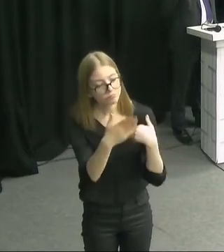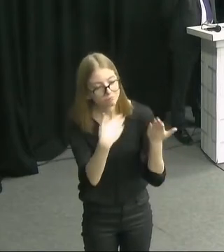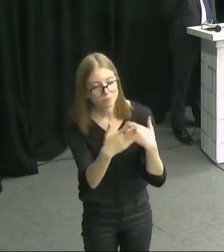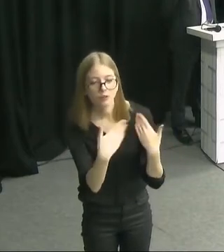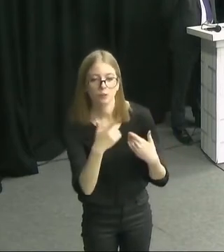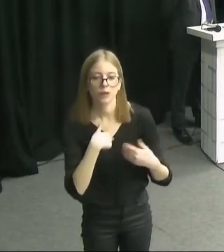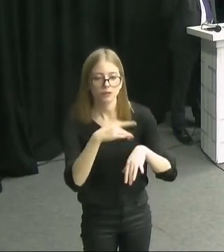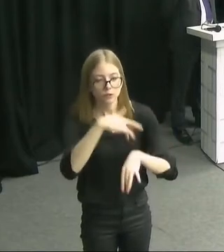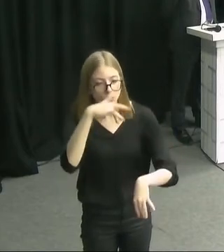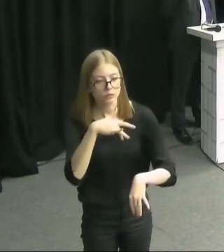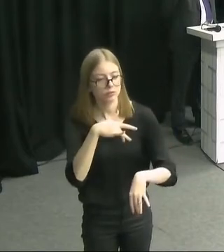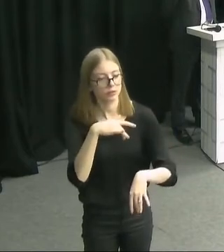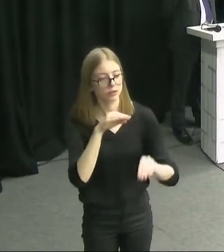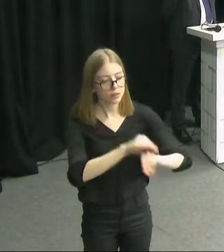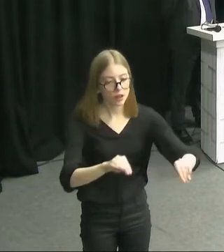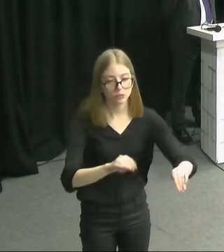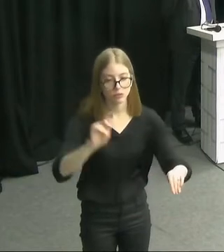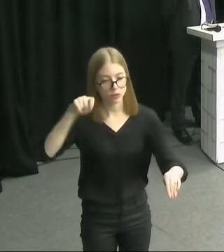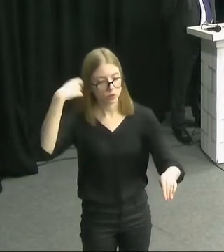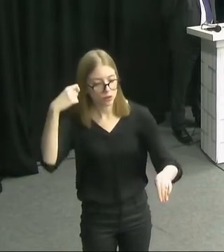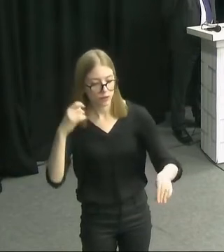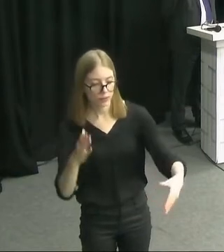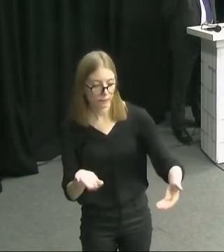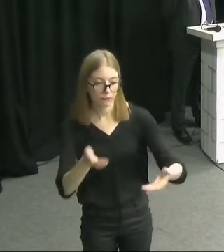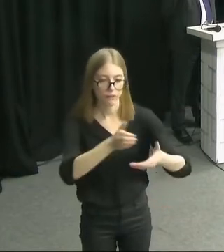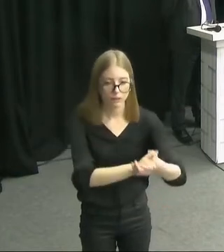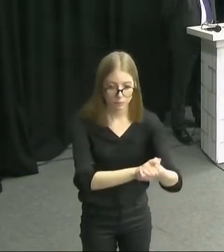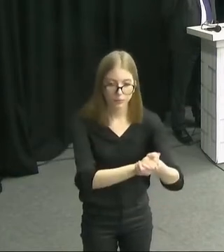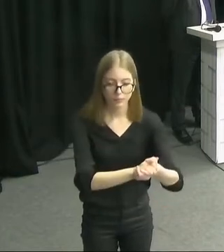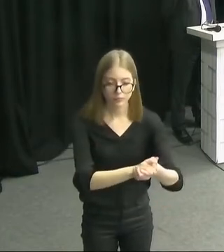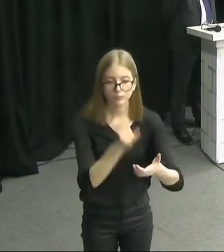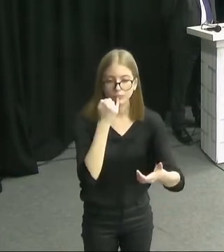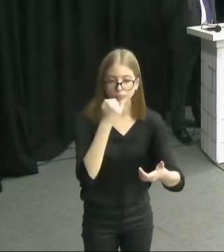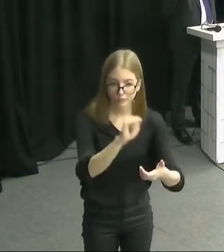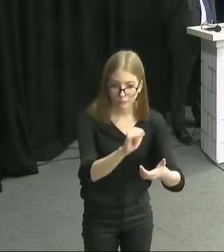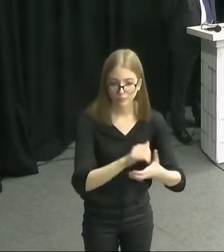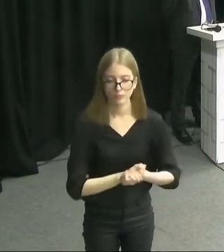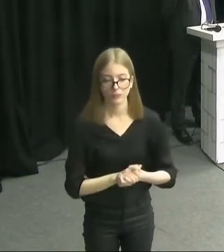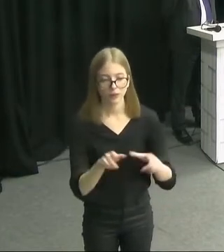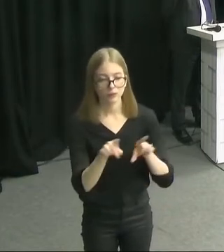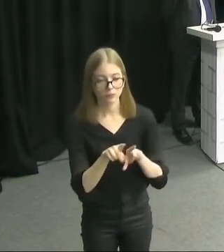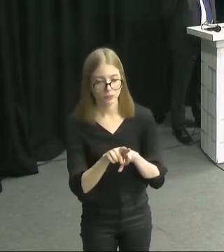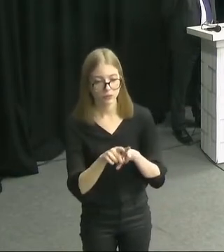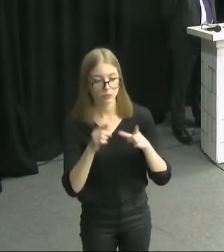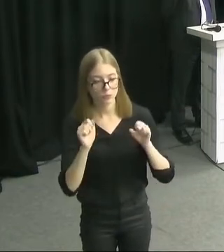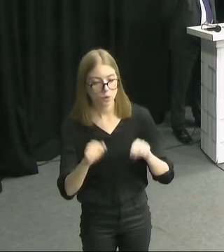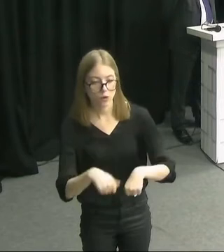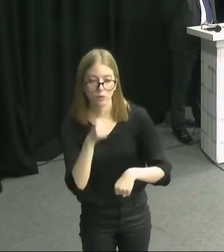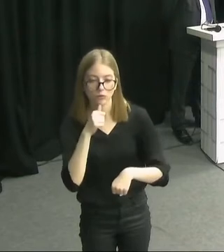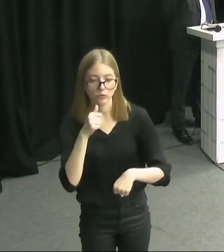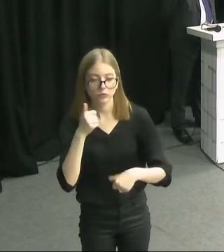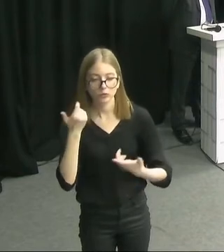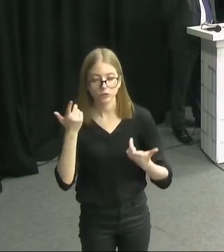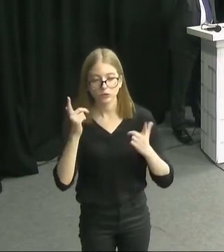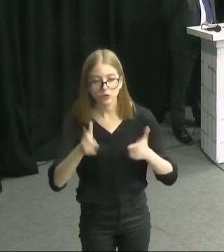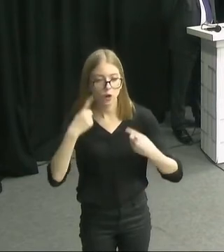the way we are. And it's also important to pass the real truths, the real messages about the